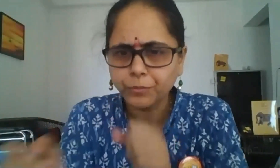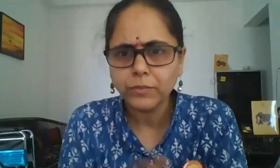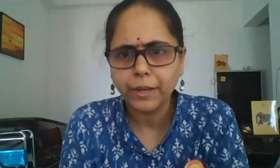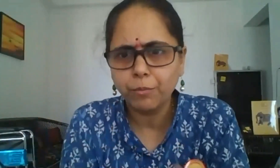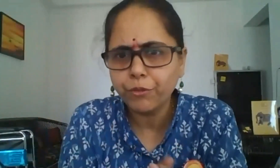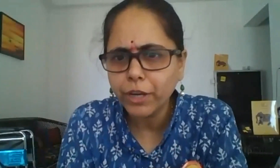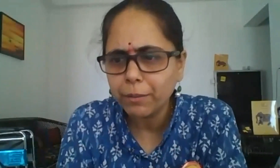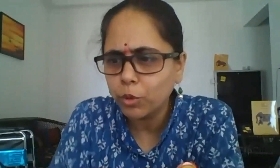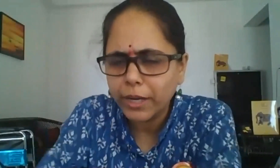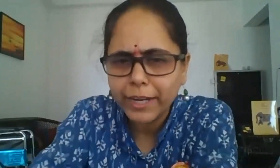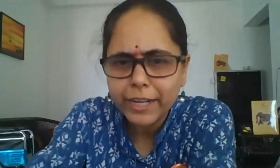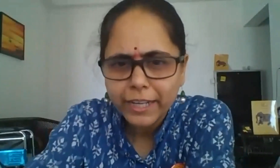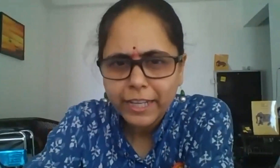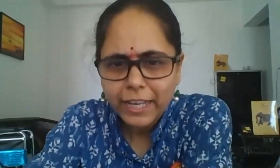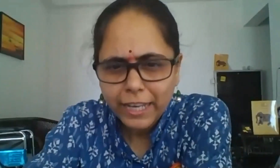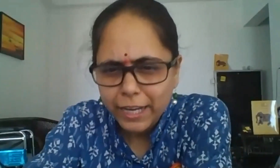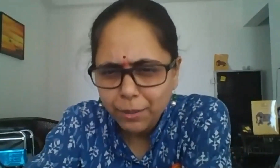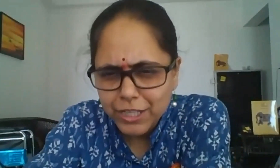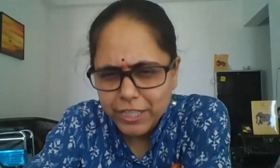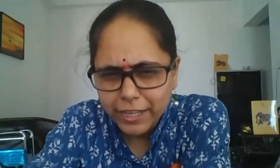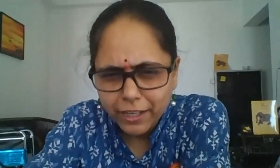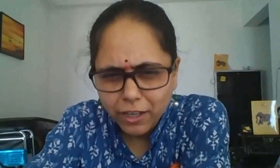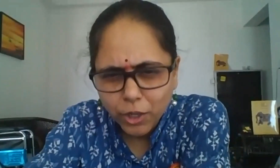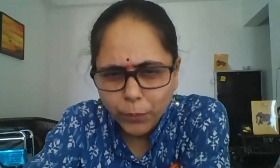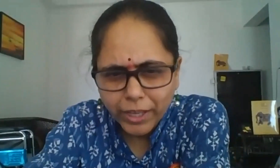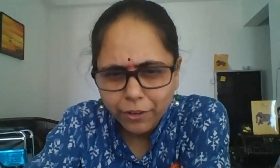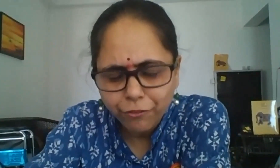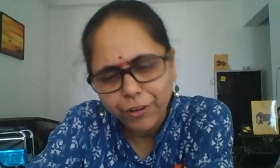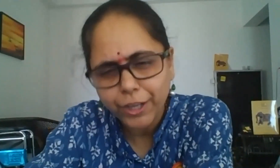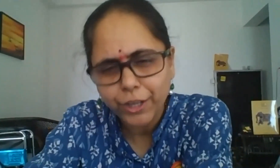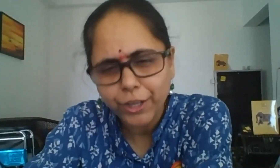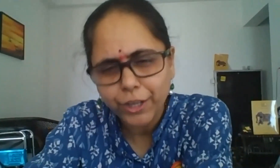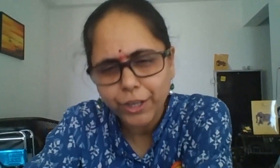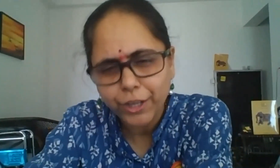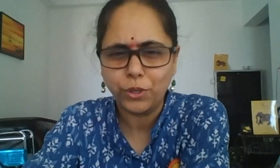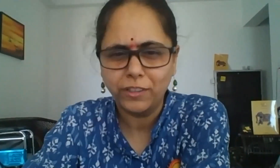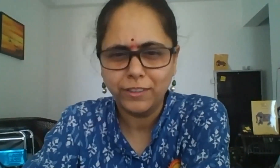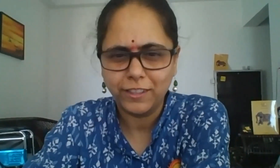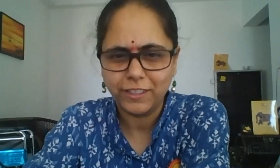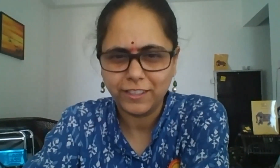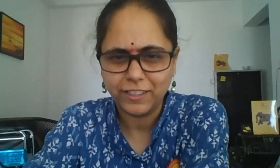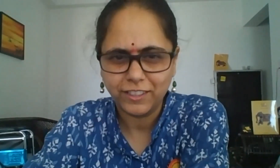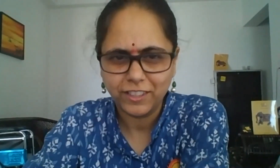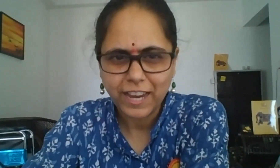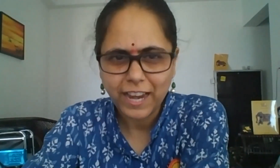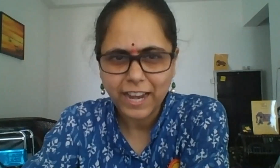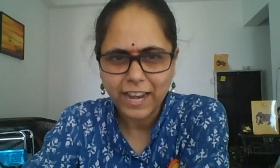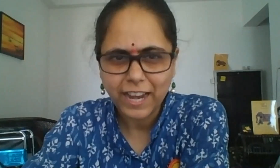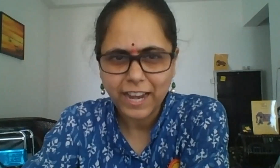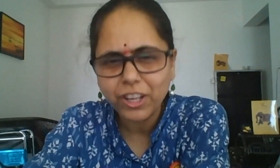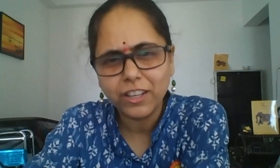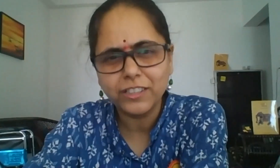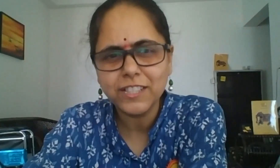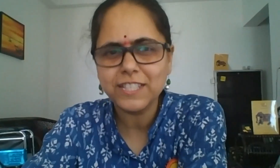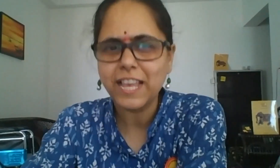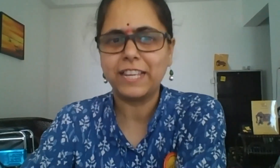And before I move ahead, let me share a quick video with you all. And we will learn sign